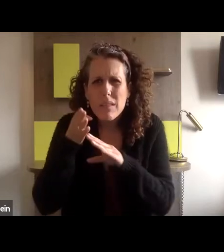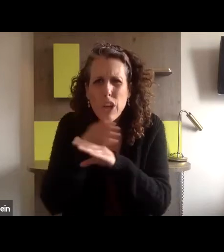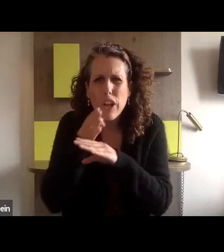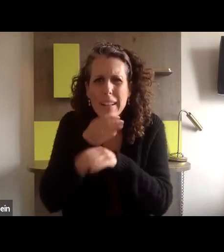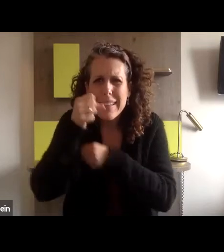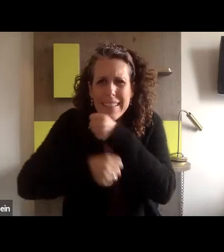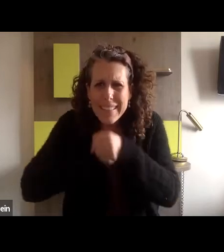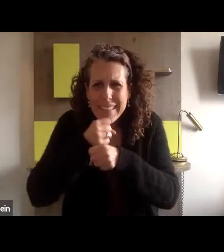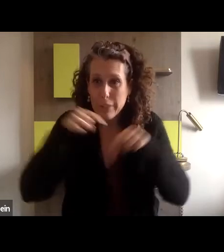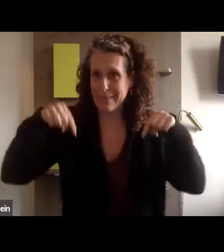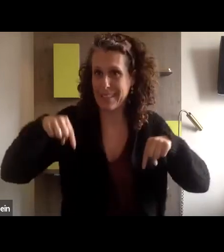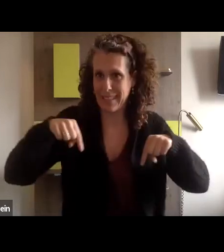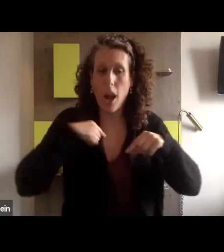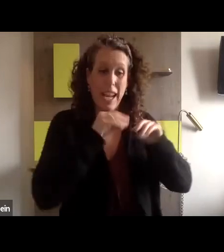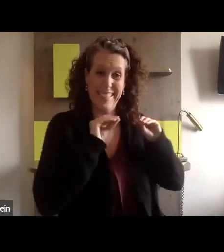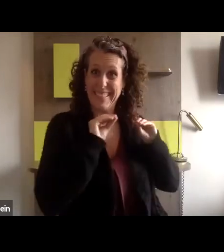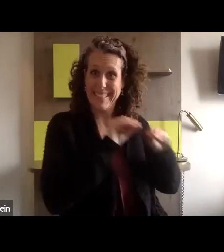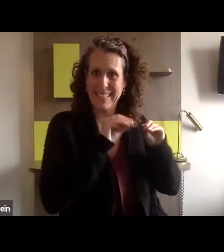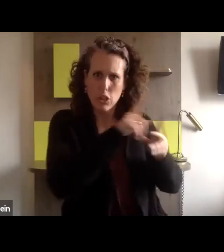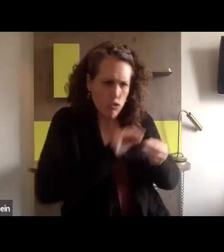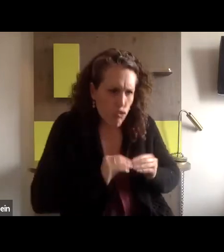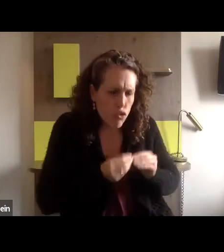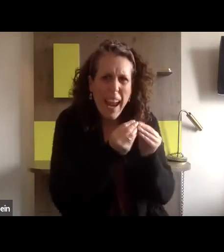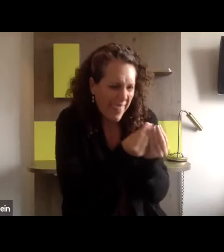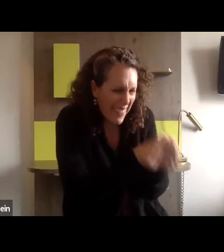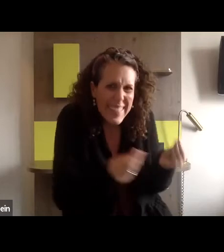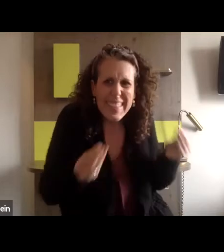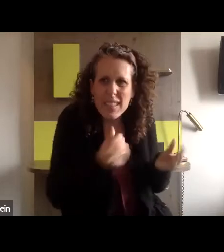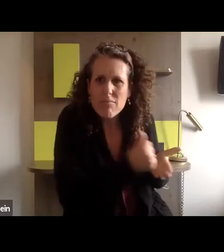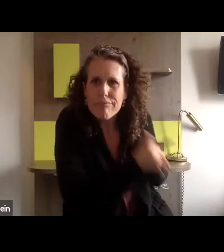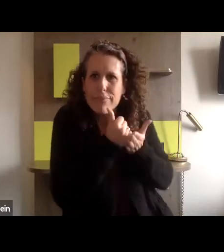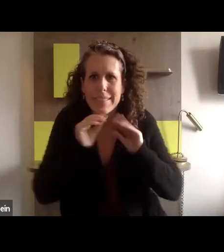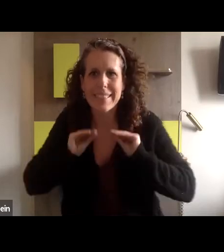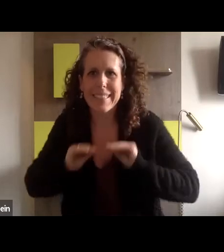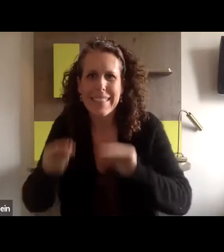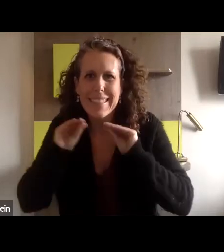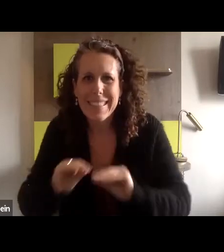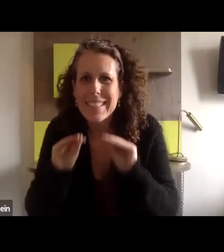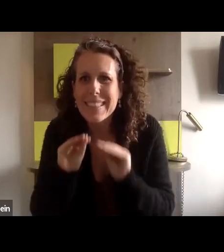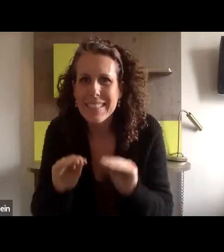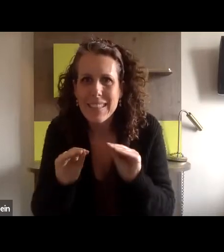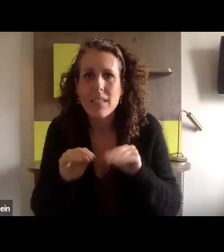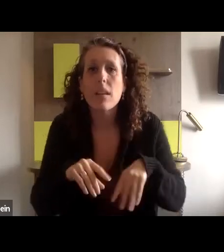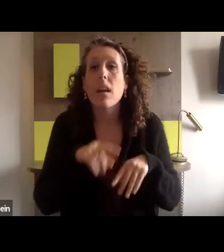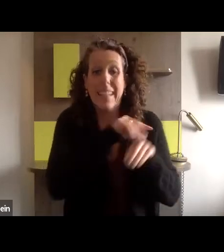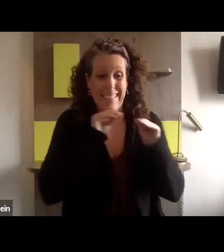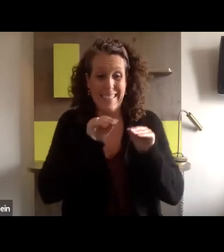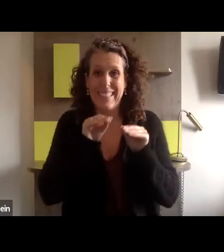in German Switzerland, which are described or which are used for 4 different